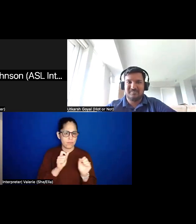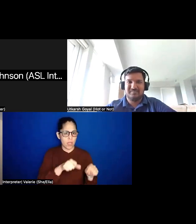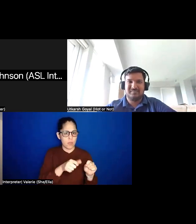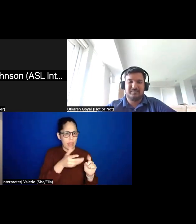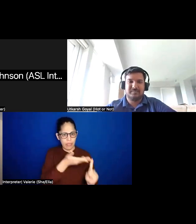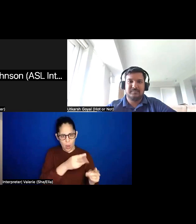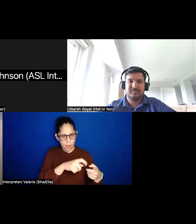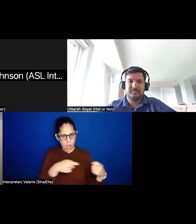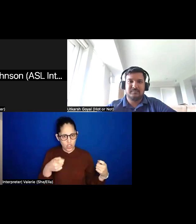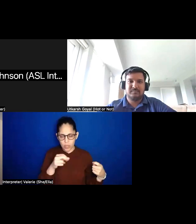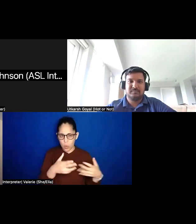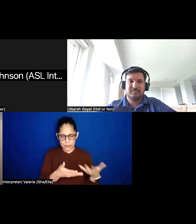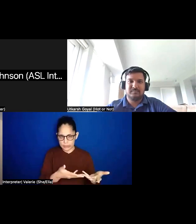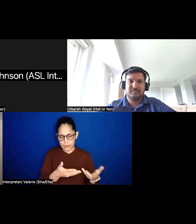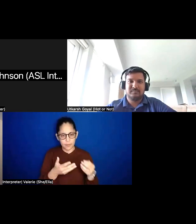can't imagine?